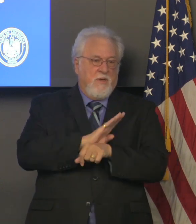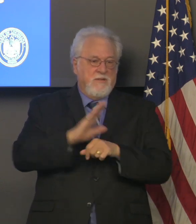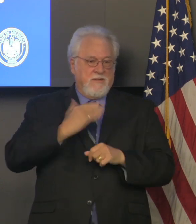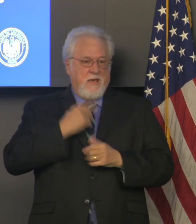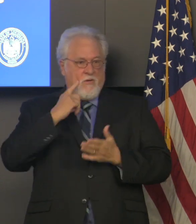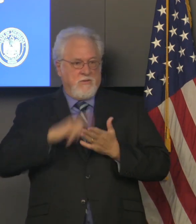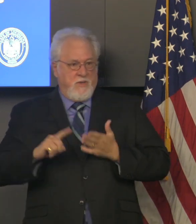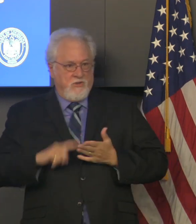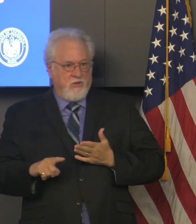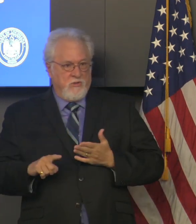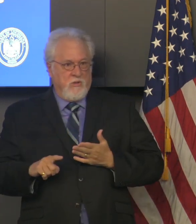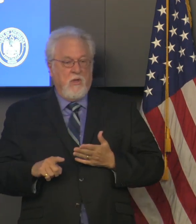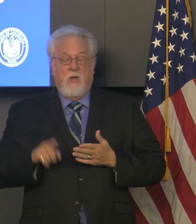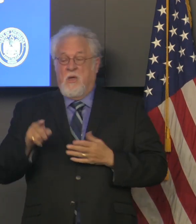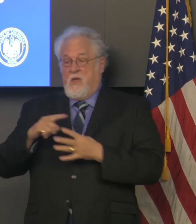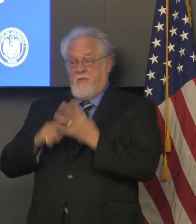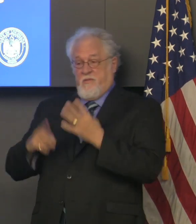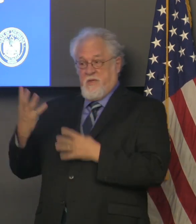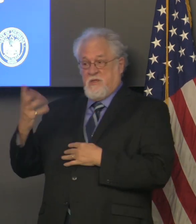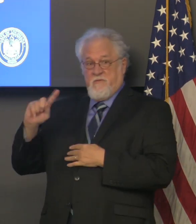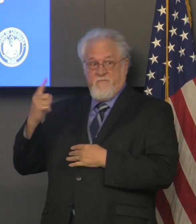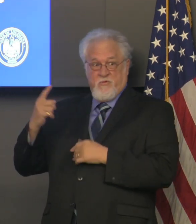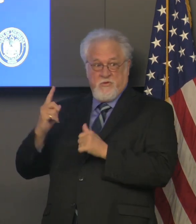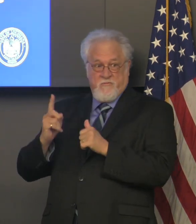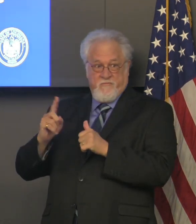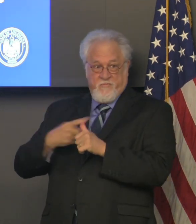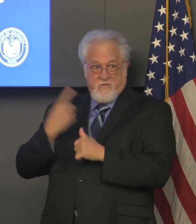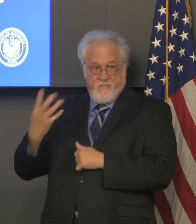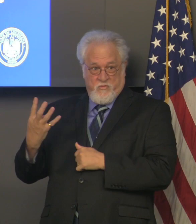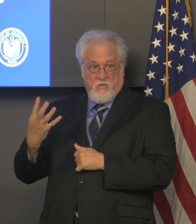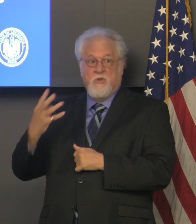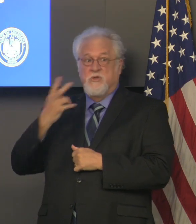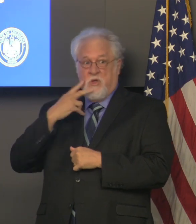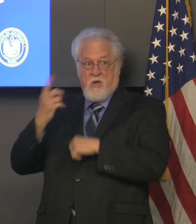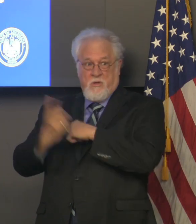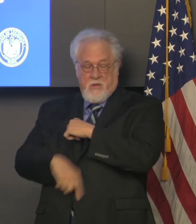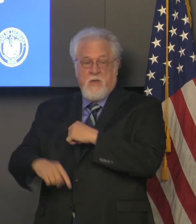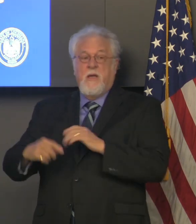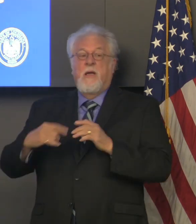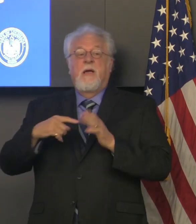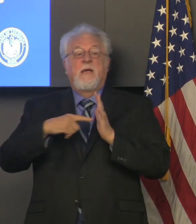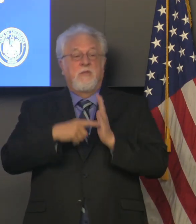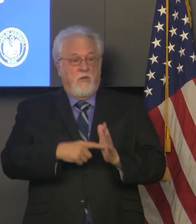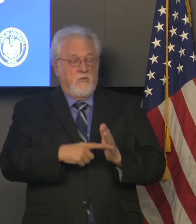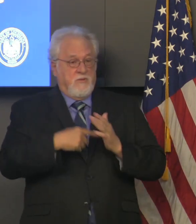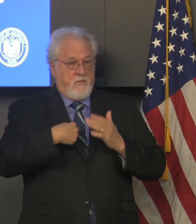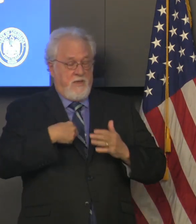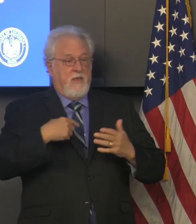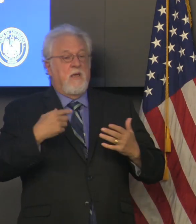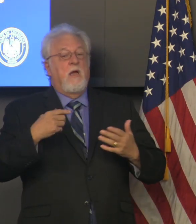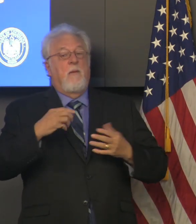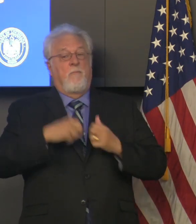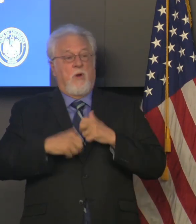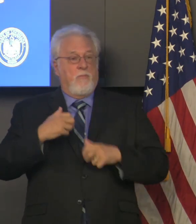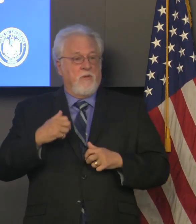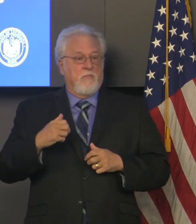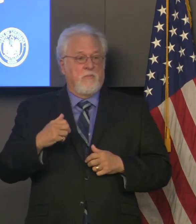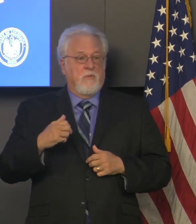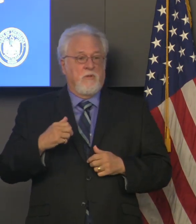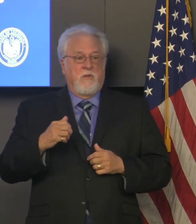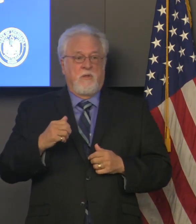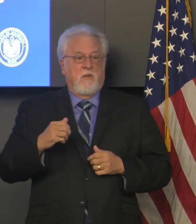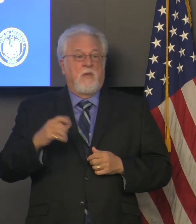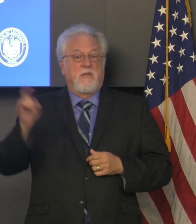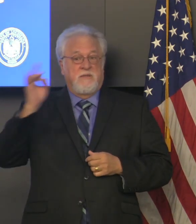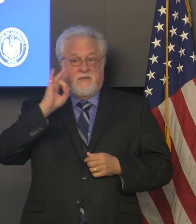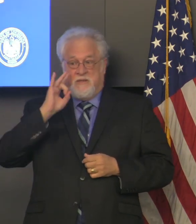inspection. So these would be the first 4 that actually saw something punitive, which indicates, number one, the problem is so